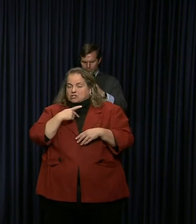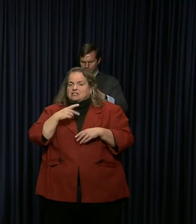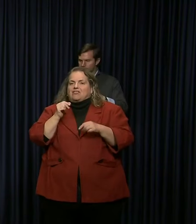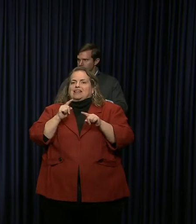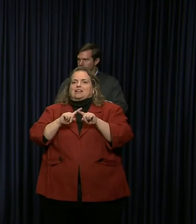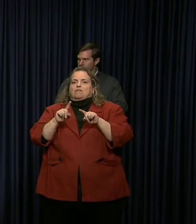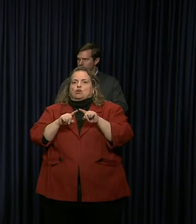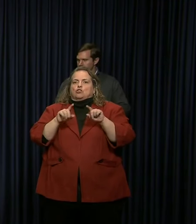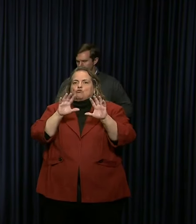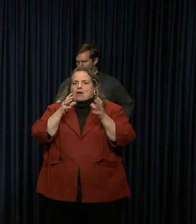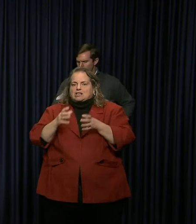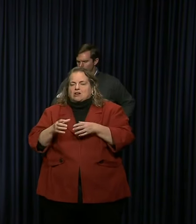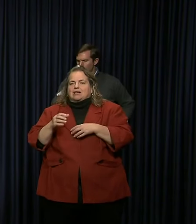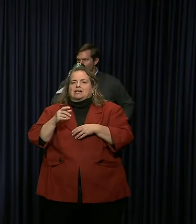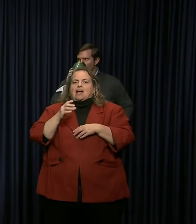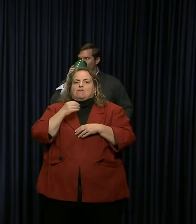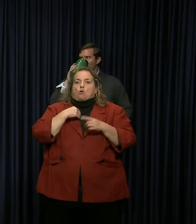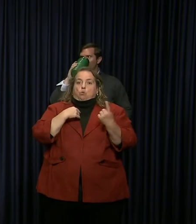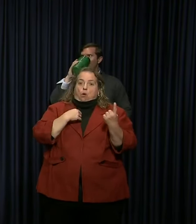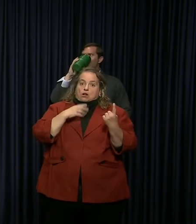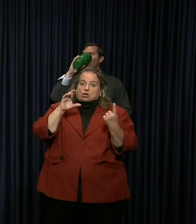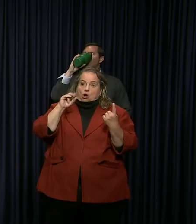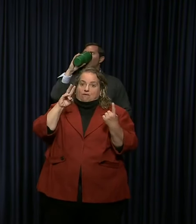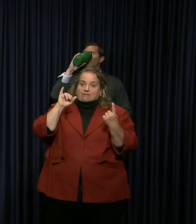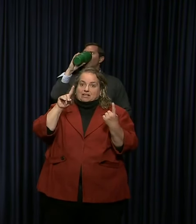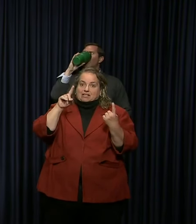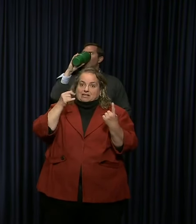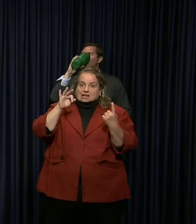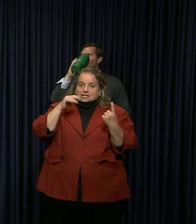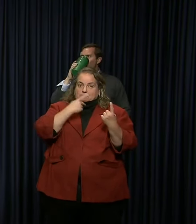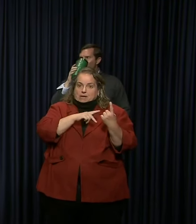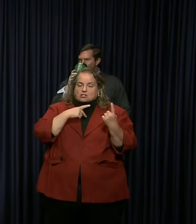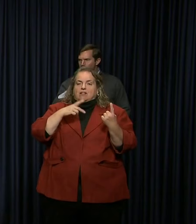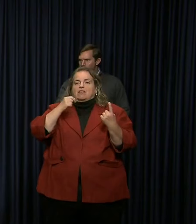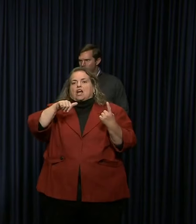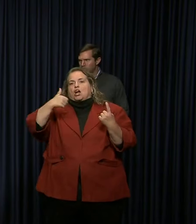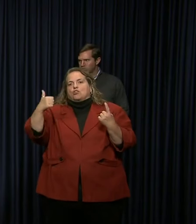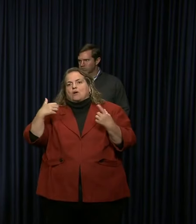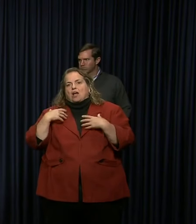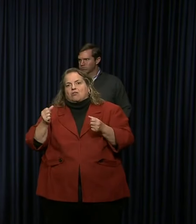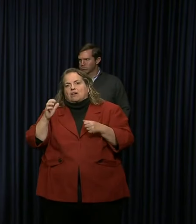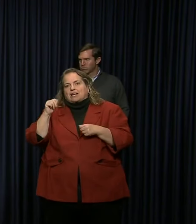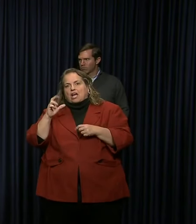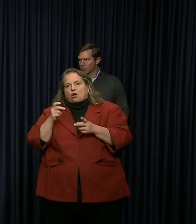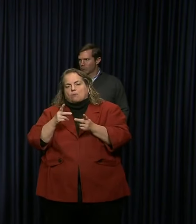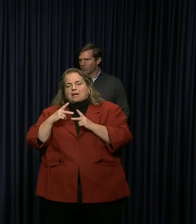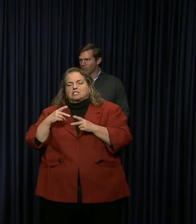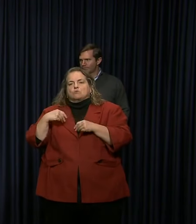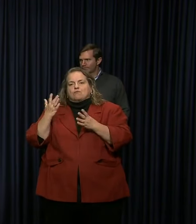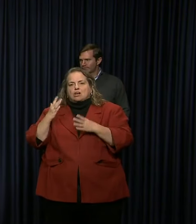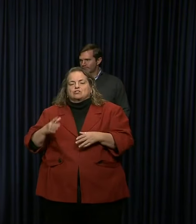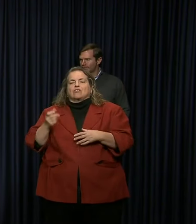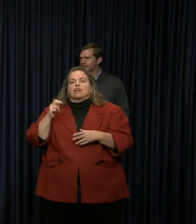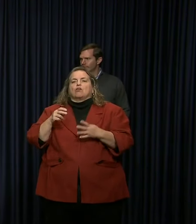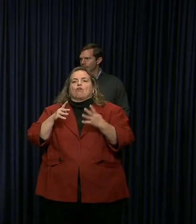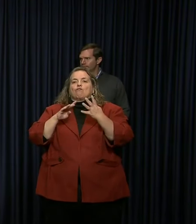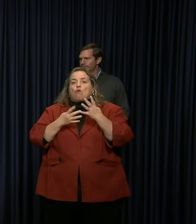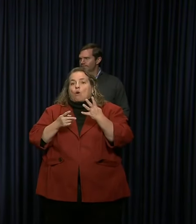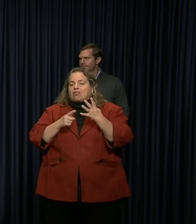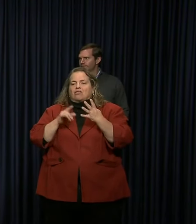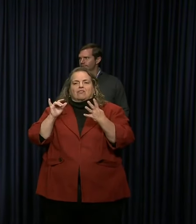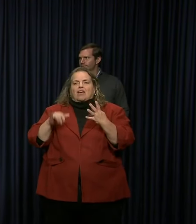criteria that has a single COVID-19 patient. Then we go to all other healthcare facilities and providers who need it. And then there's a fourth tier which